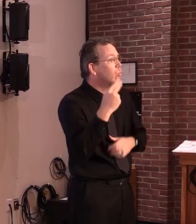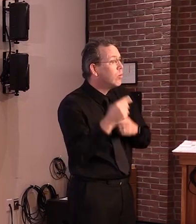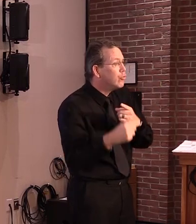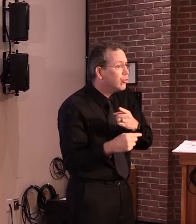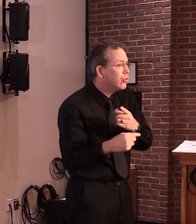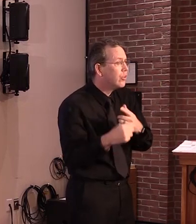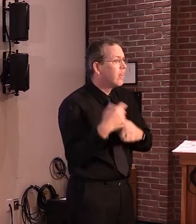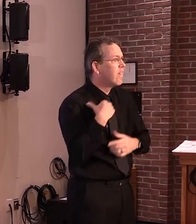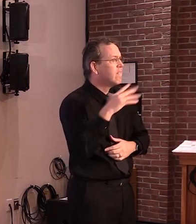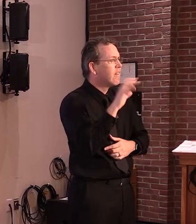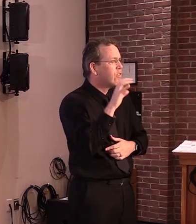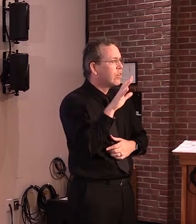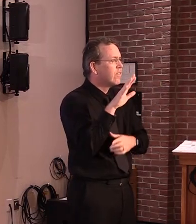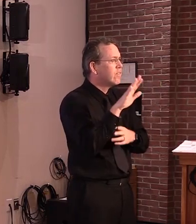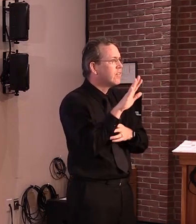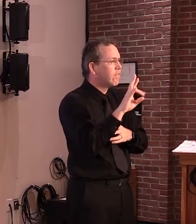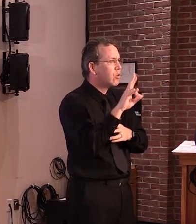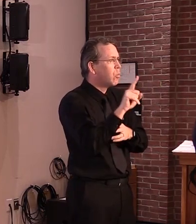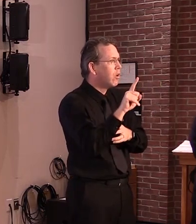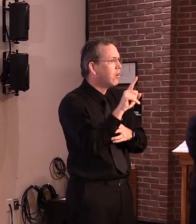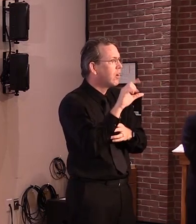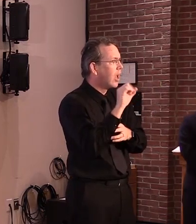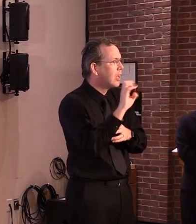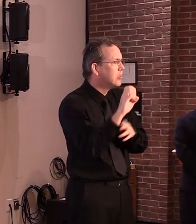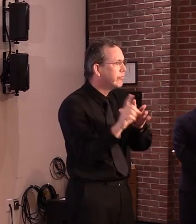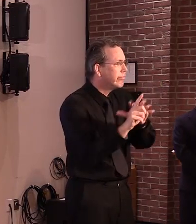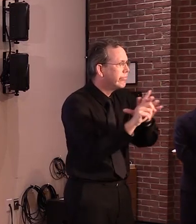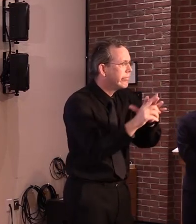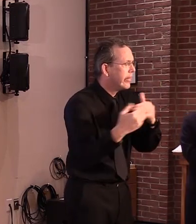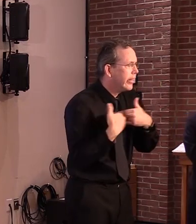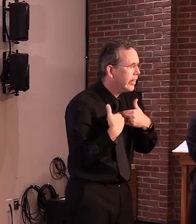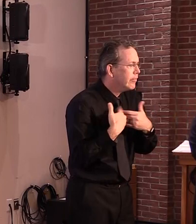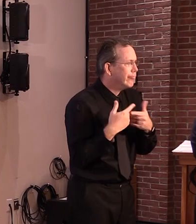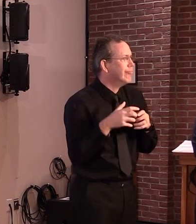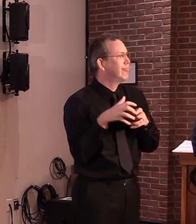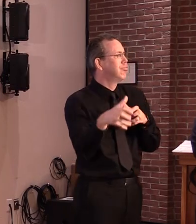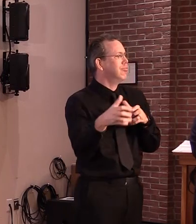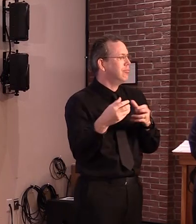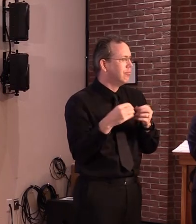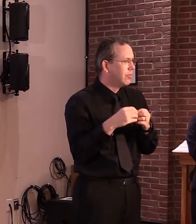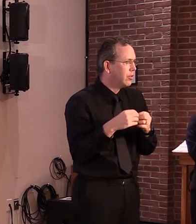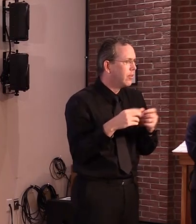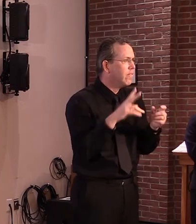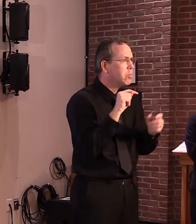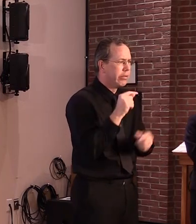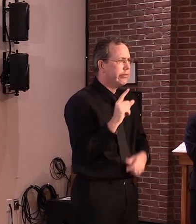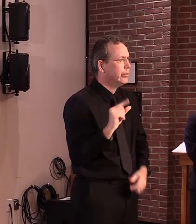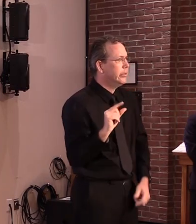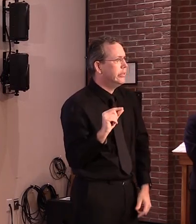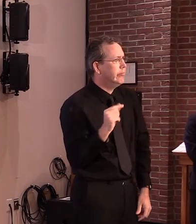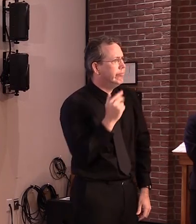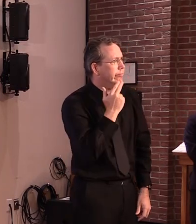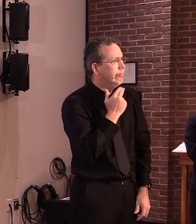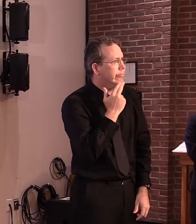cases. Again, that compares to about the 20 that we had here in Vermont. Massachusetts had about 8,500 new cases, and New York had